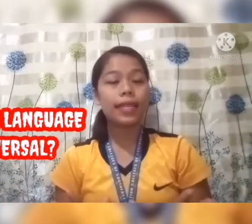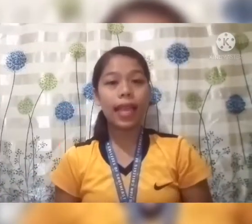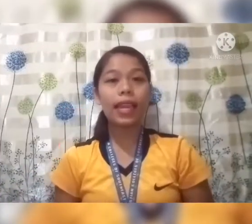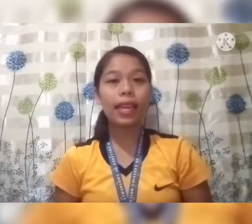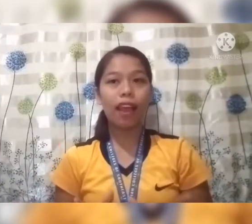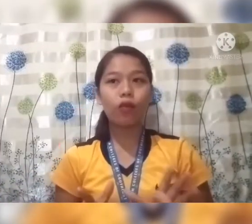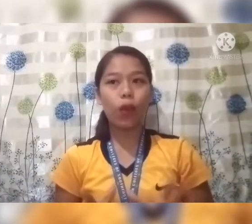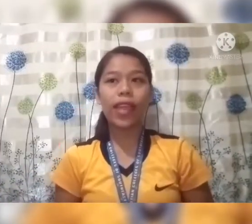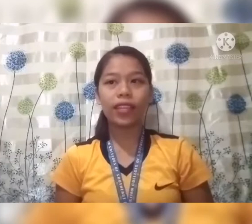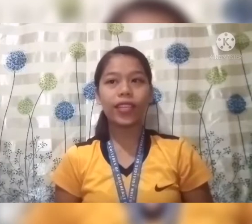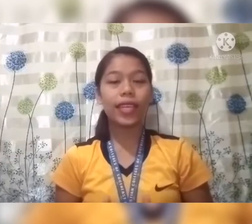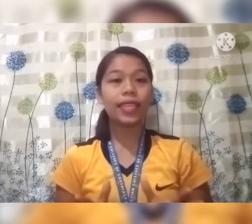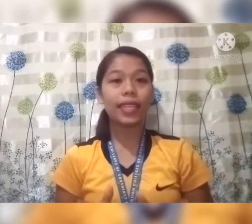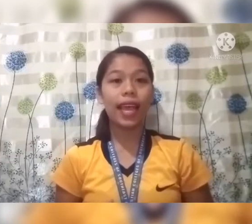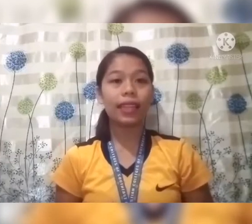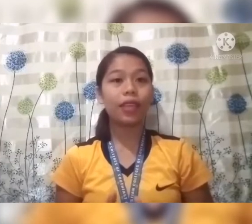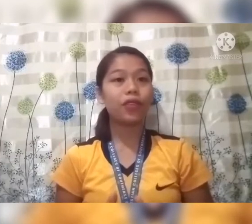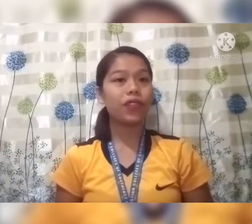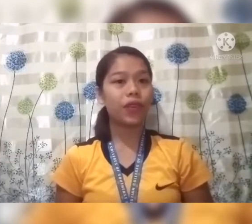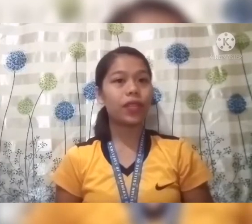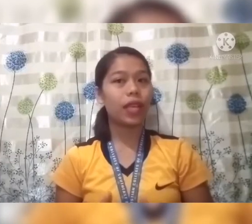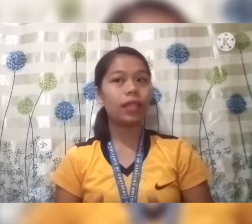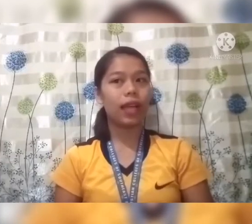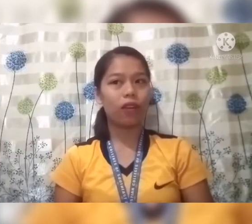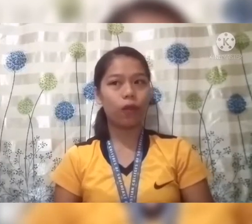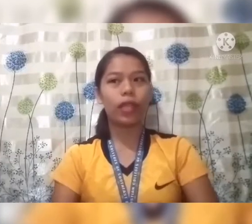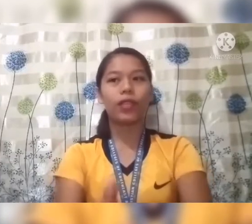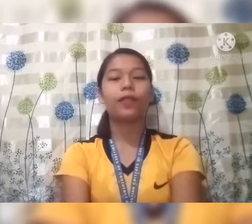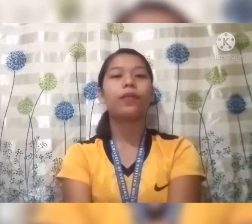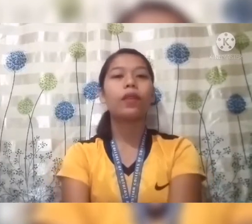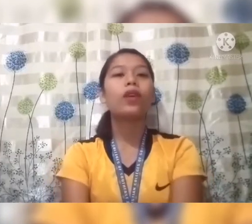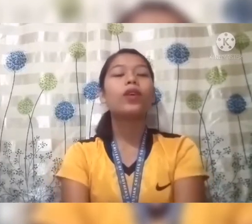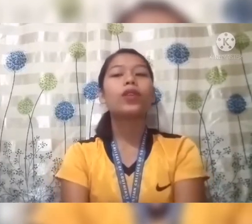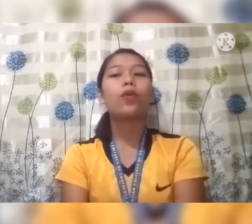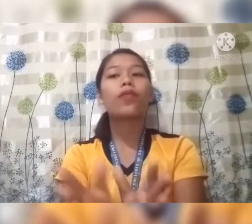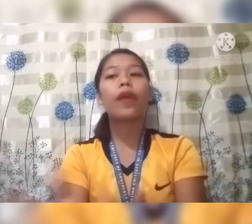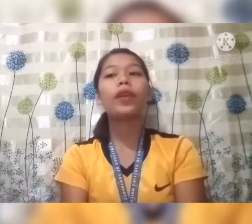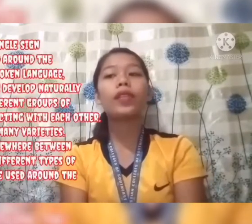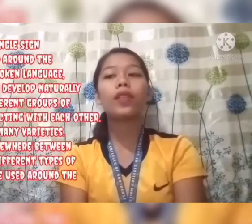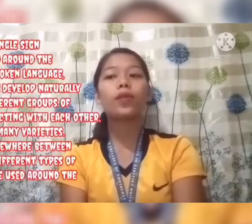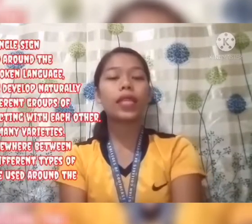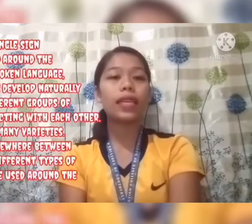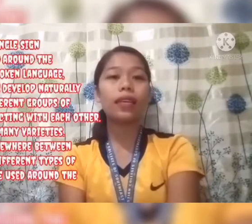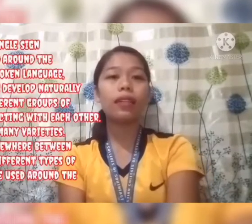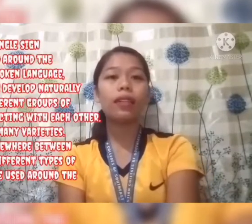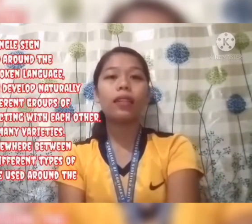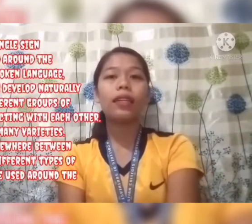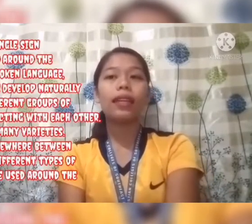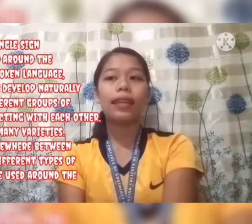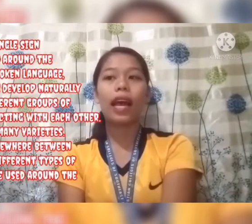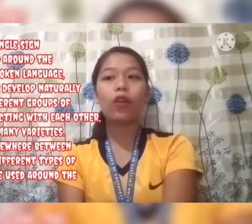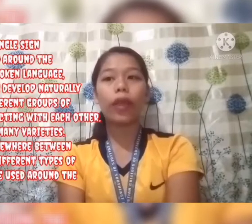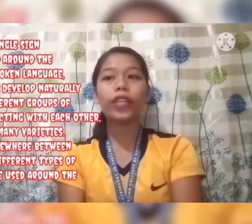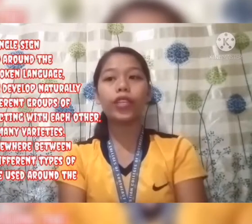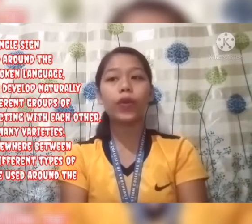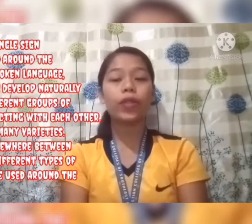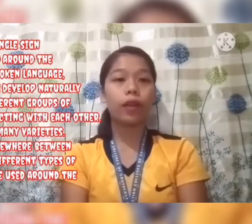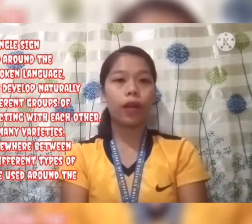Sign language is not a universal language. So there is no single language used around the